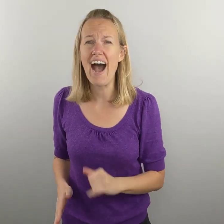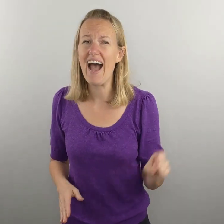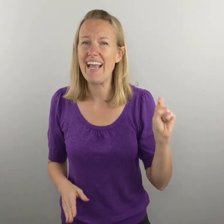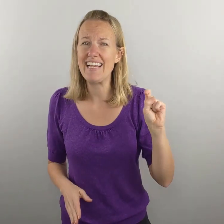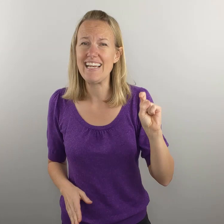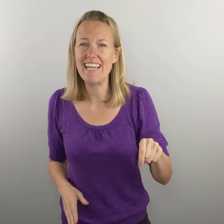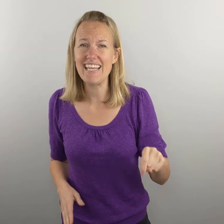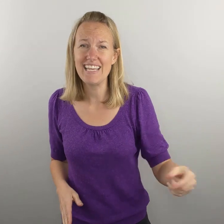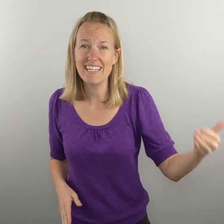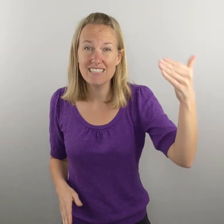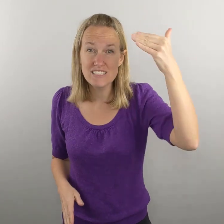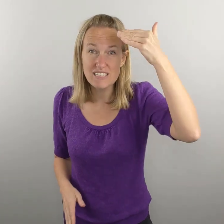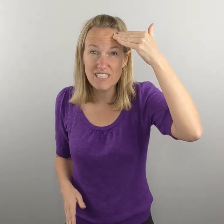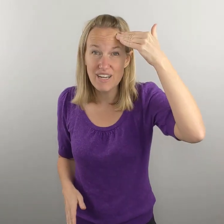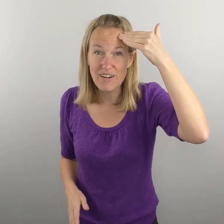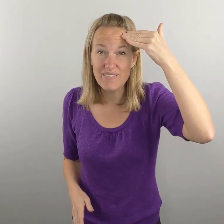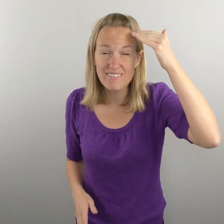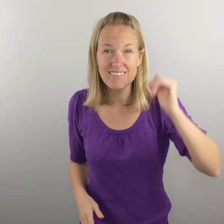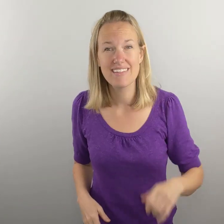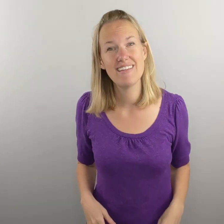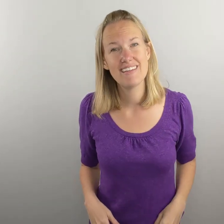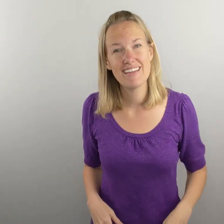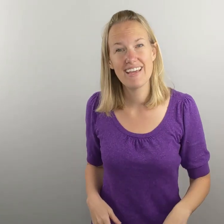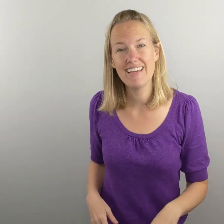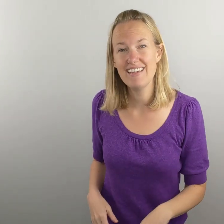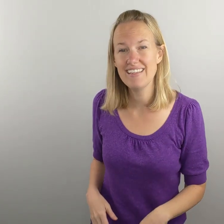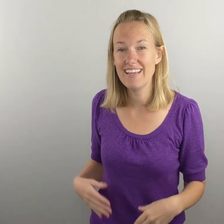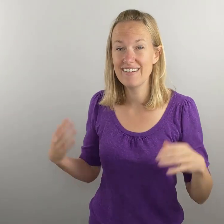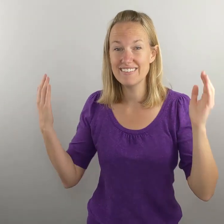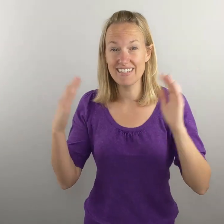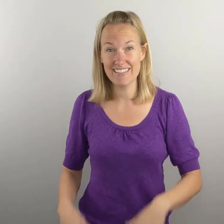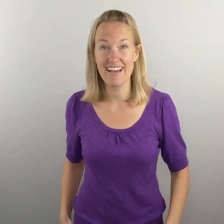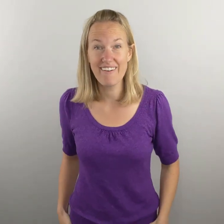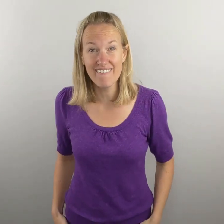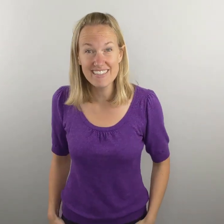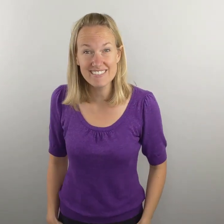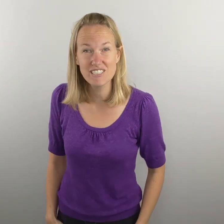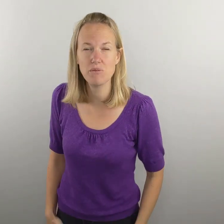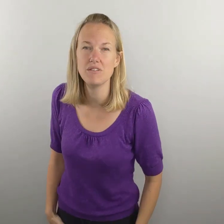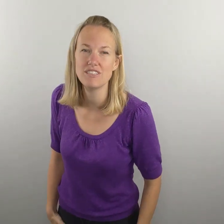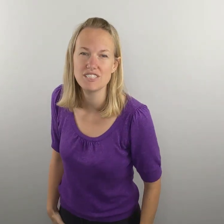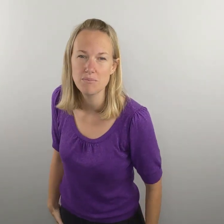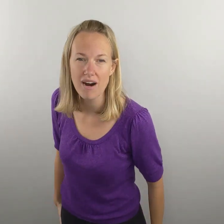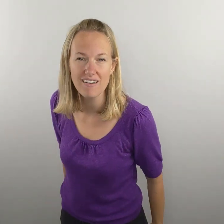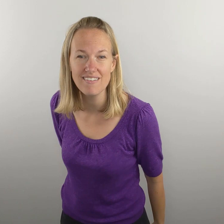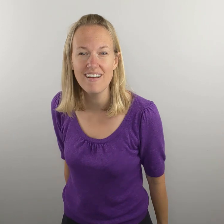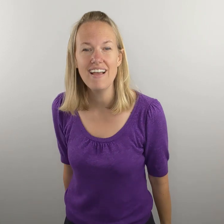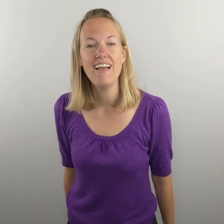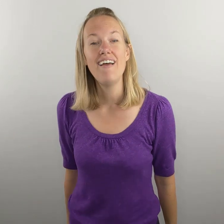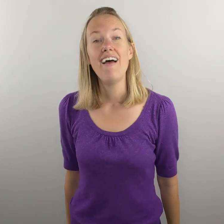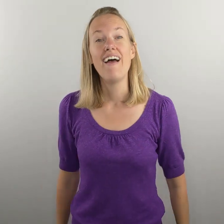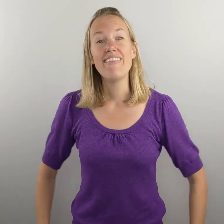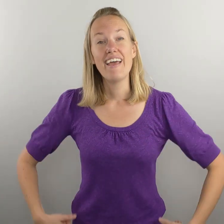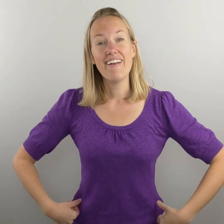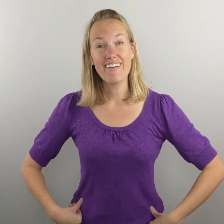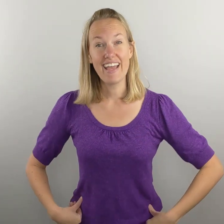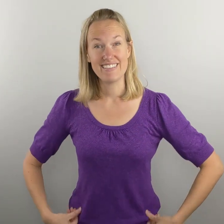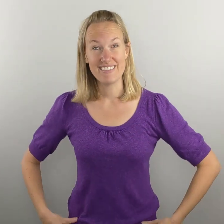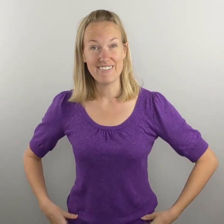I need to know. Okay, and then it goes on to that chorus, which we will learn tomorrow. And then, okay, so